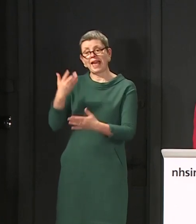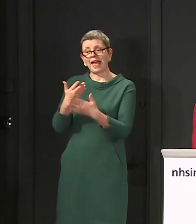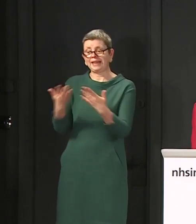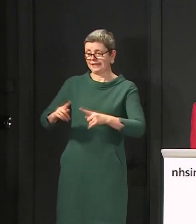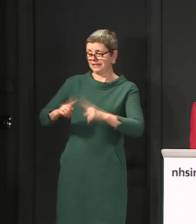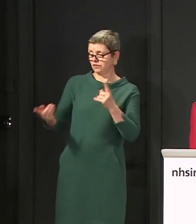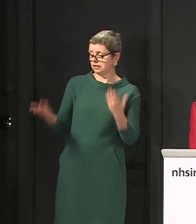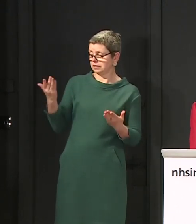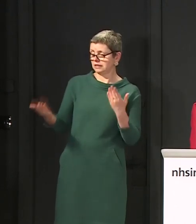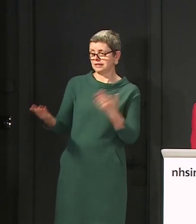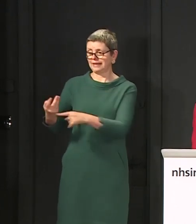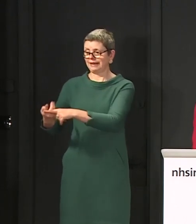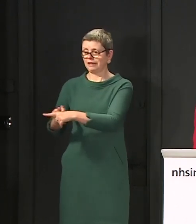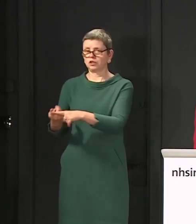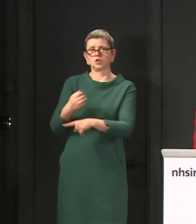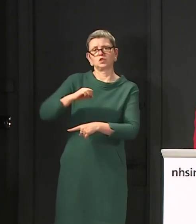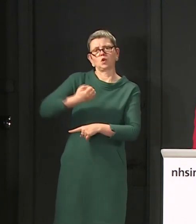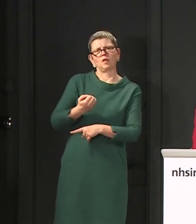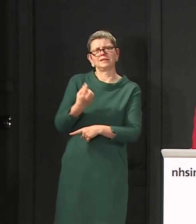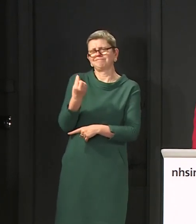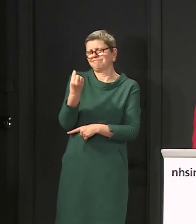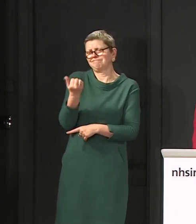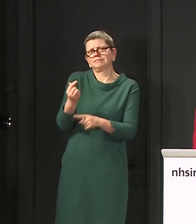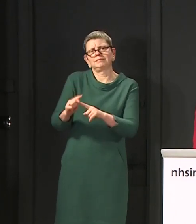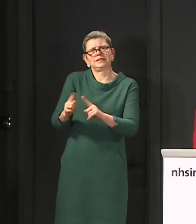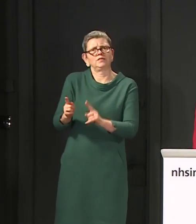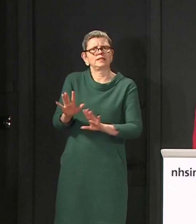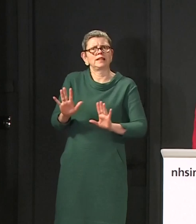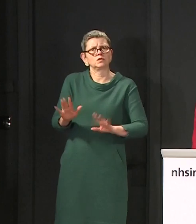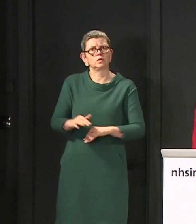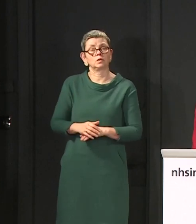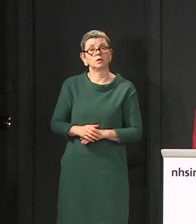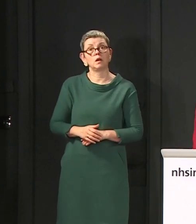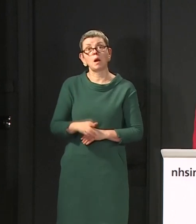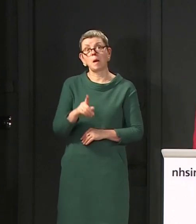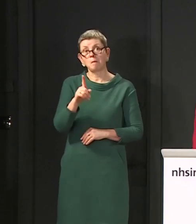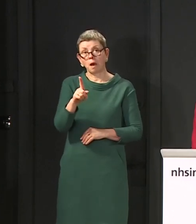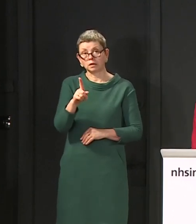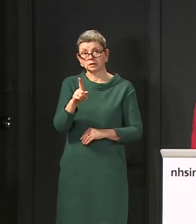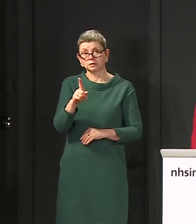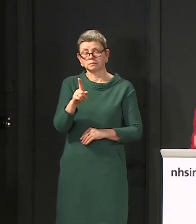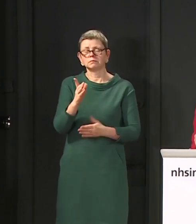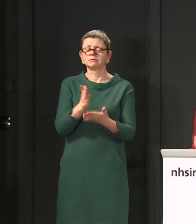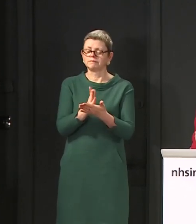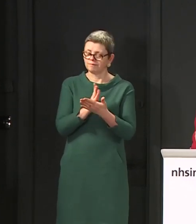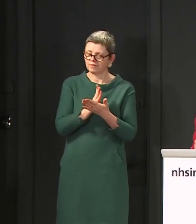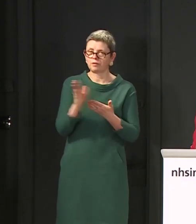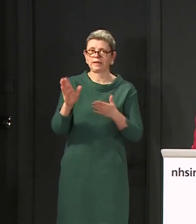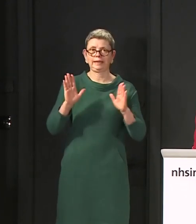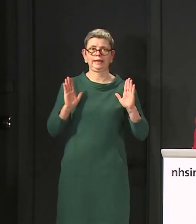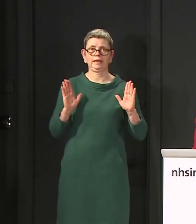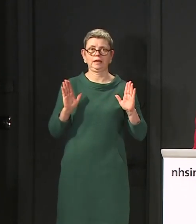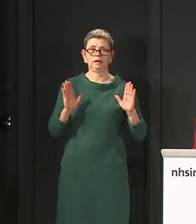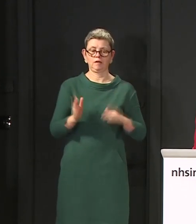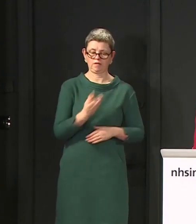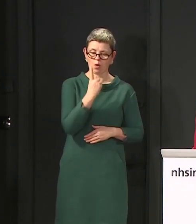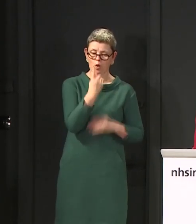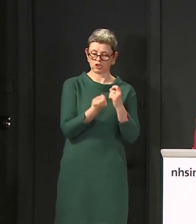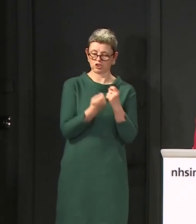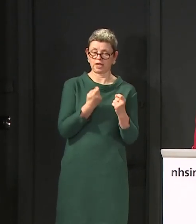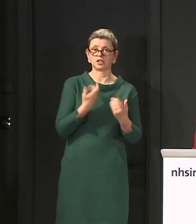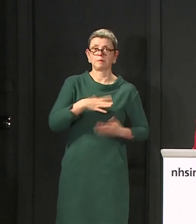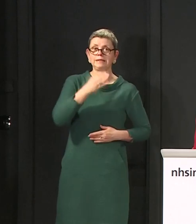here in Scotland will be relatively minor. However, for the avoidance of doubt, let me be clear. Except for the one change I have confirmed